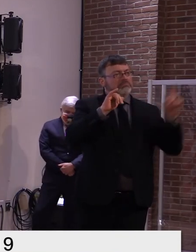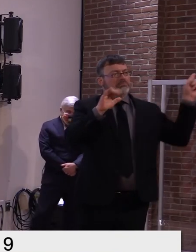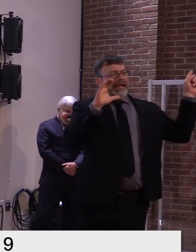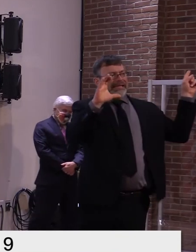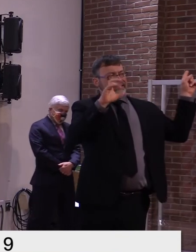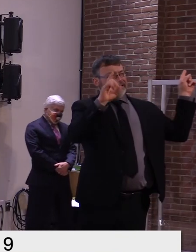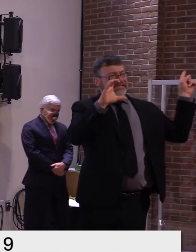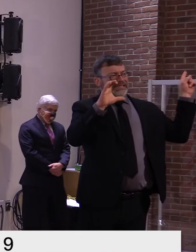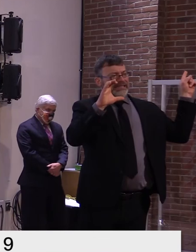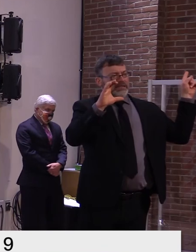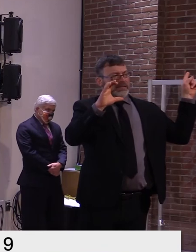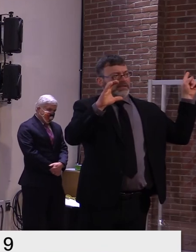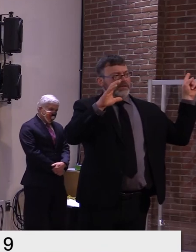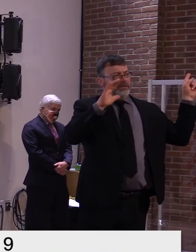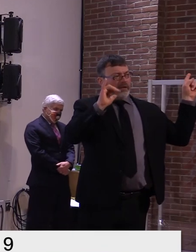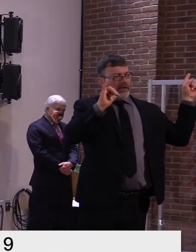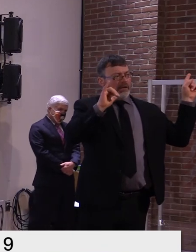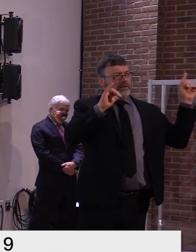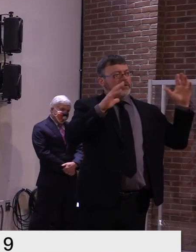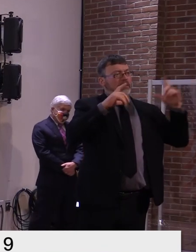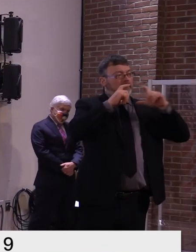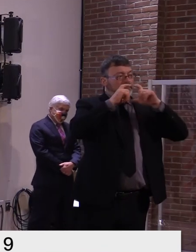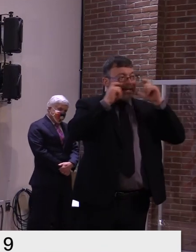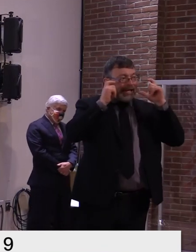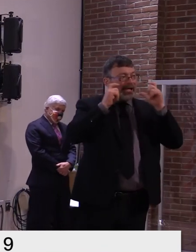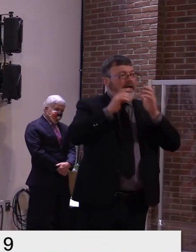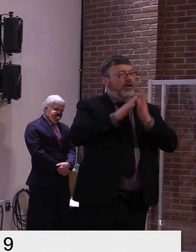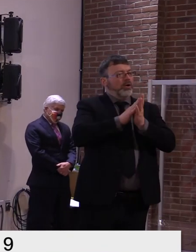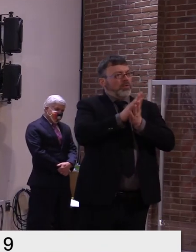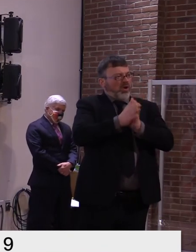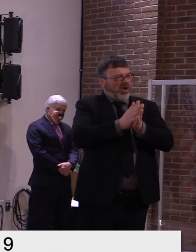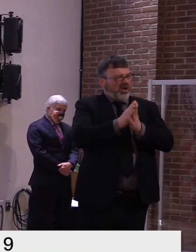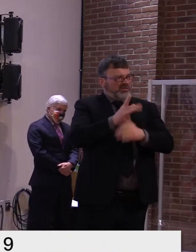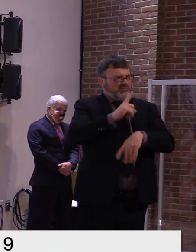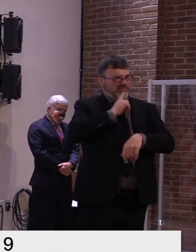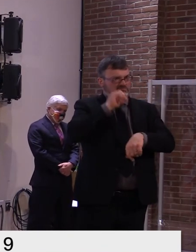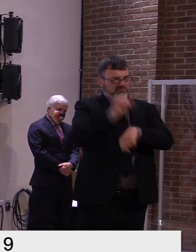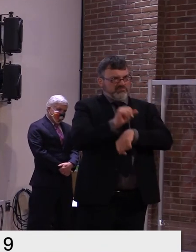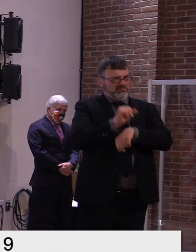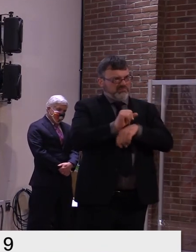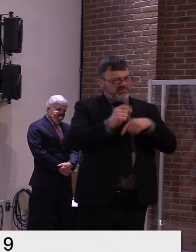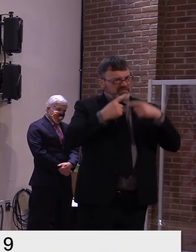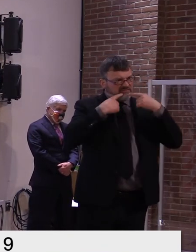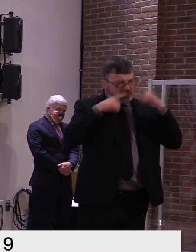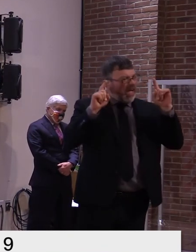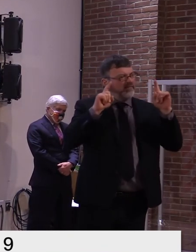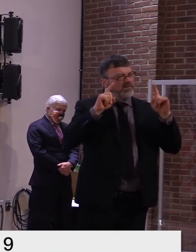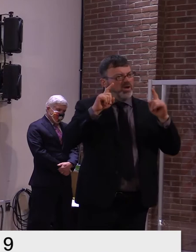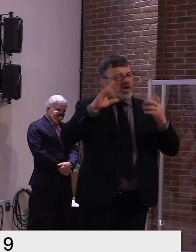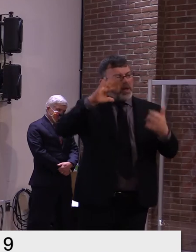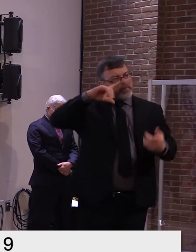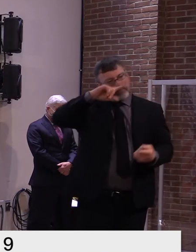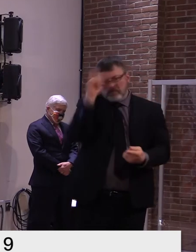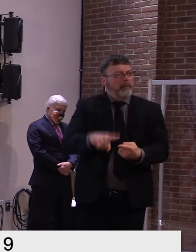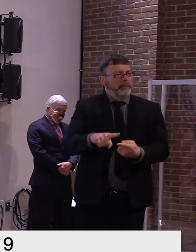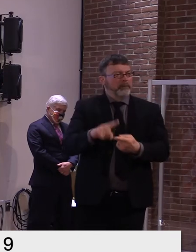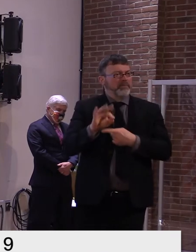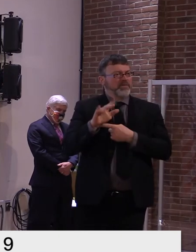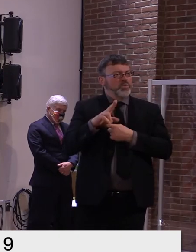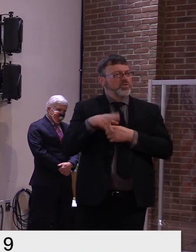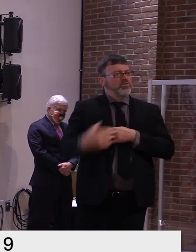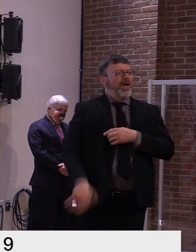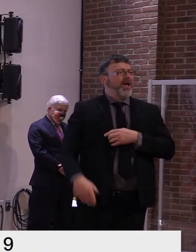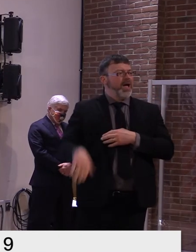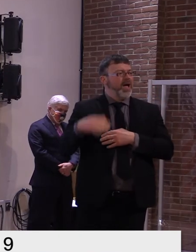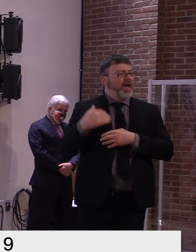washing appear to be working for the flu, but they don't seem to be working